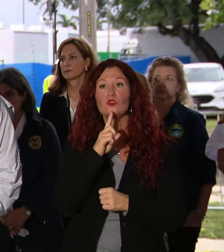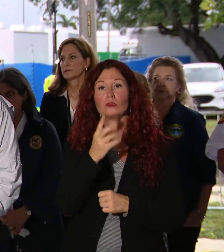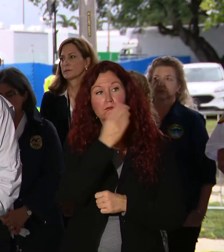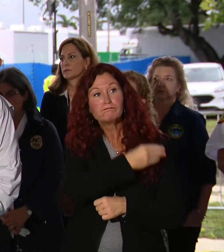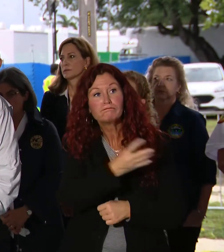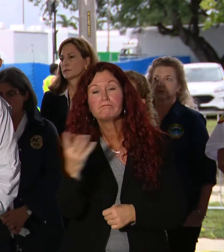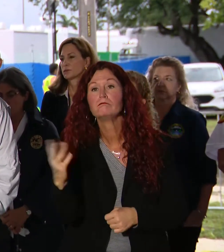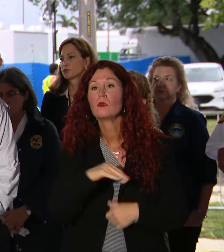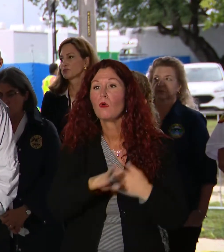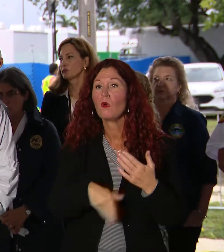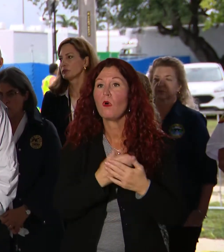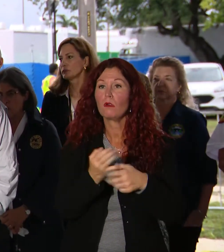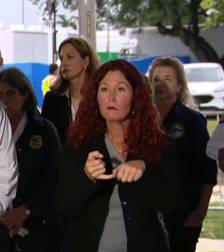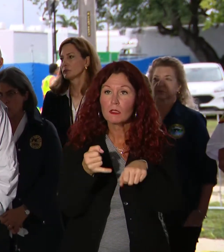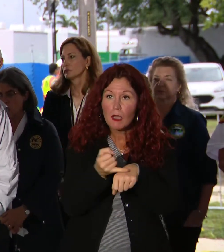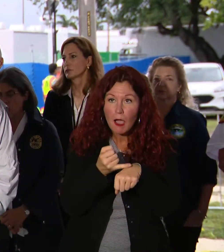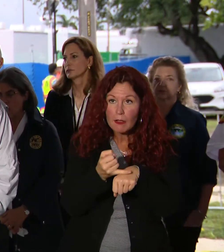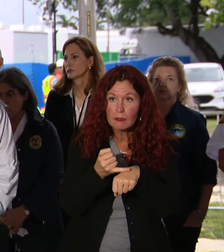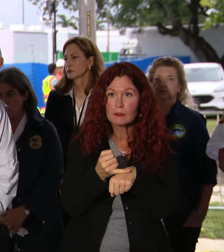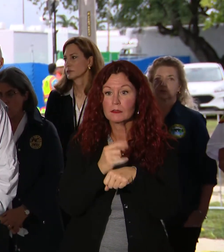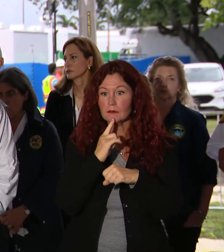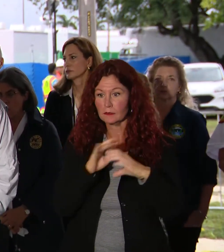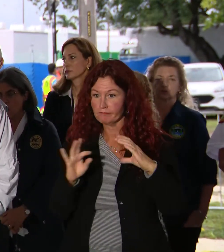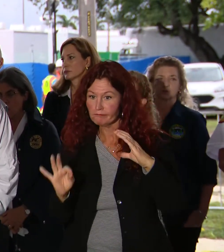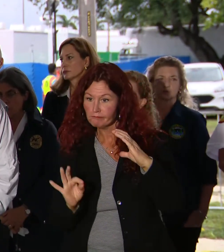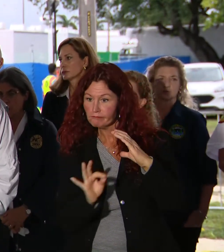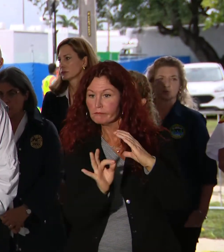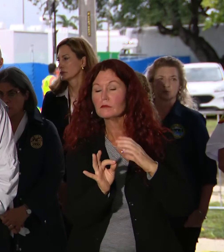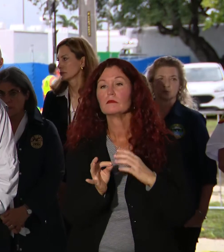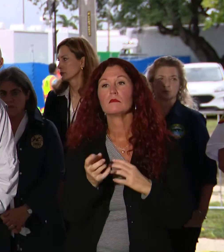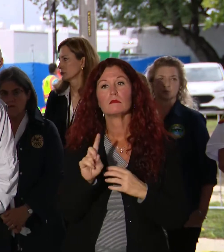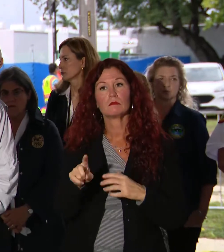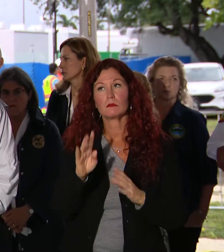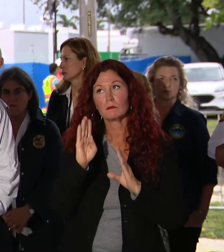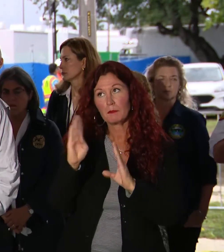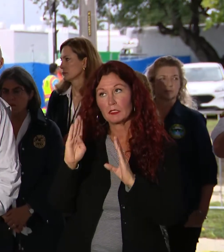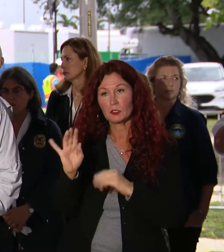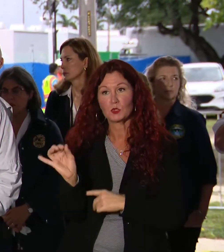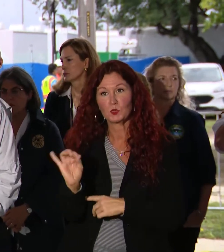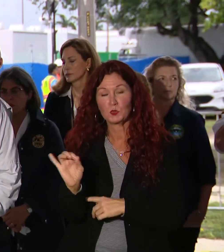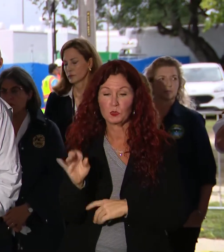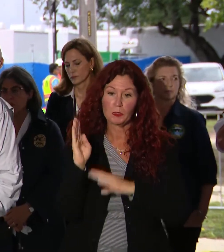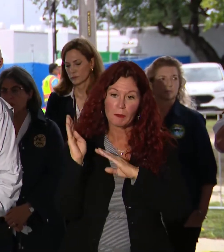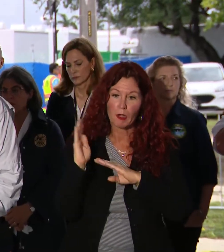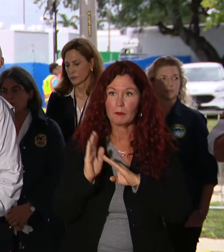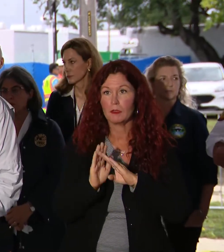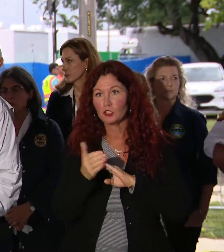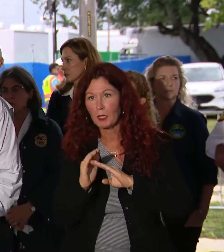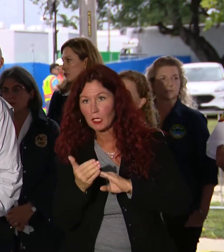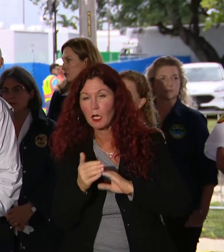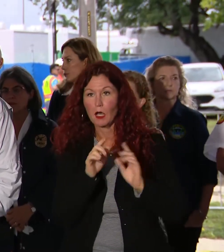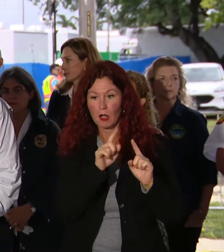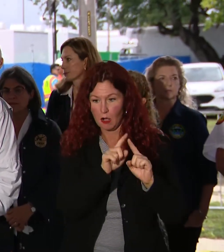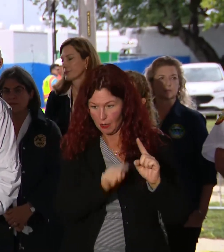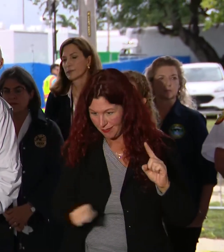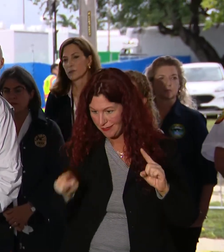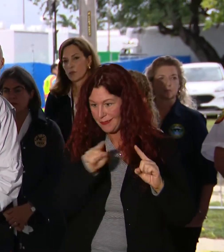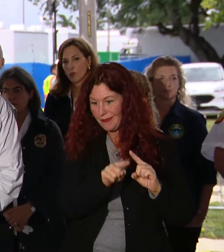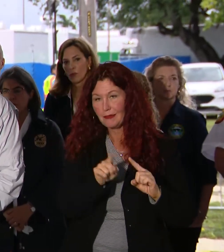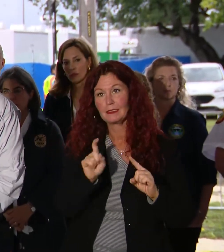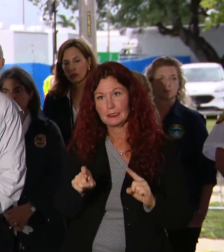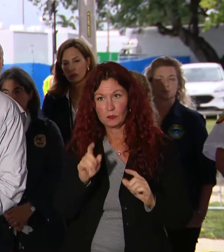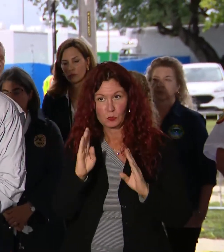Caribbean to please listen and stay tuned to what is going on, and also for them to prepare a plan and be ready for what's to